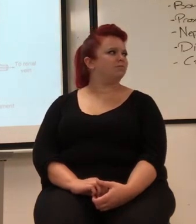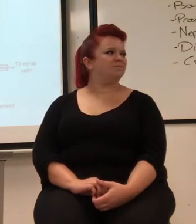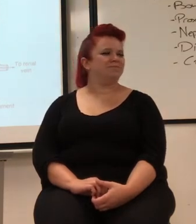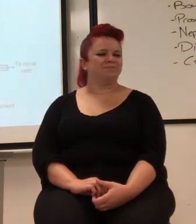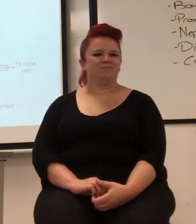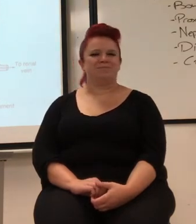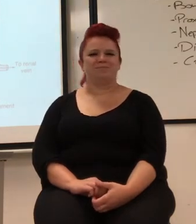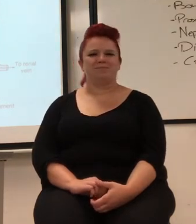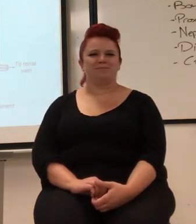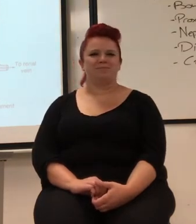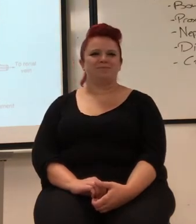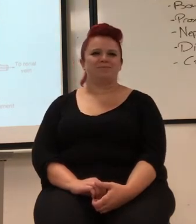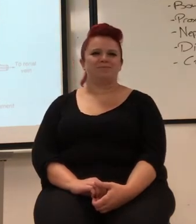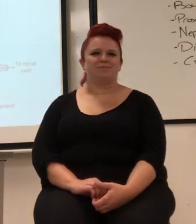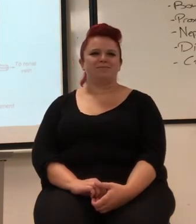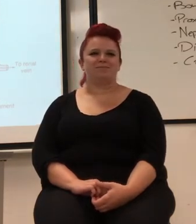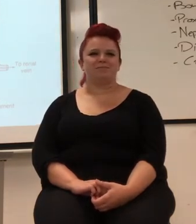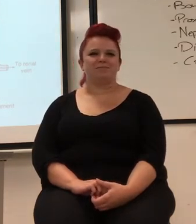collecting tubules.